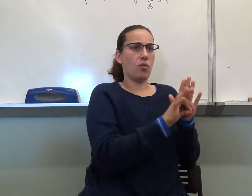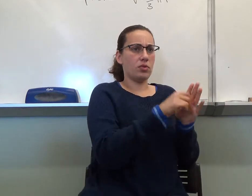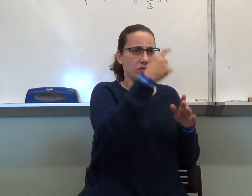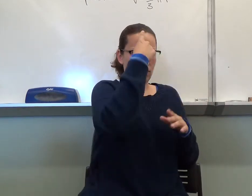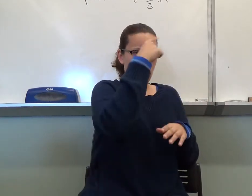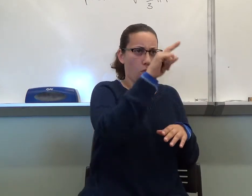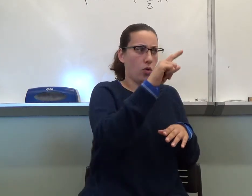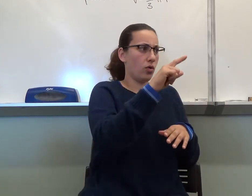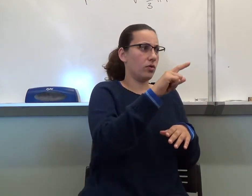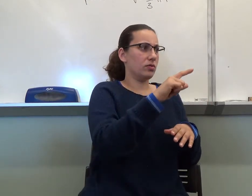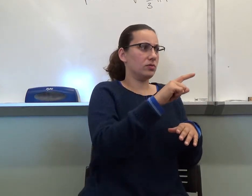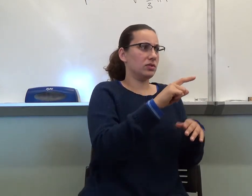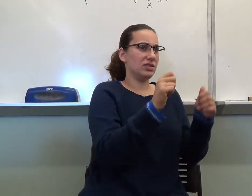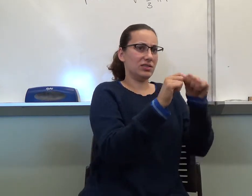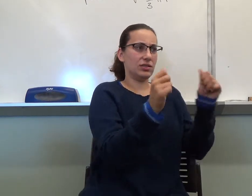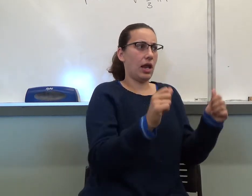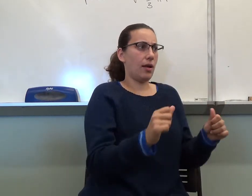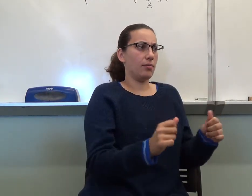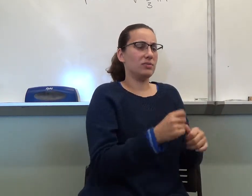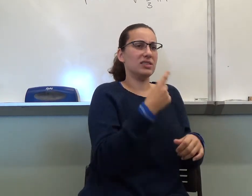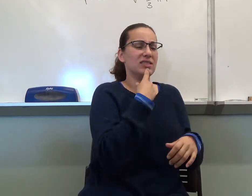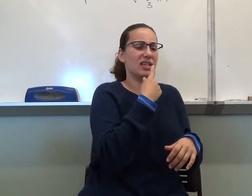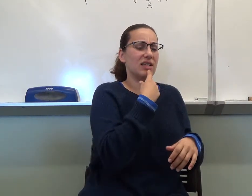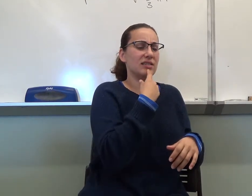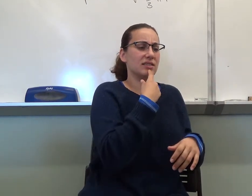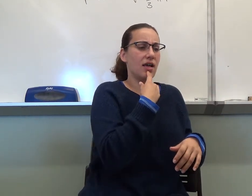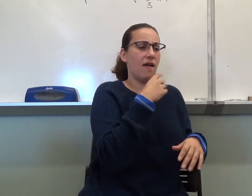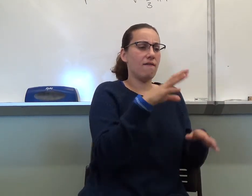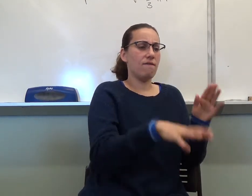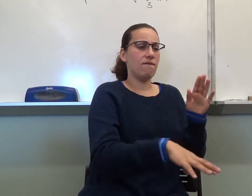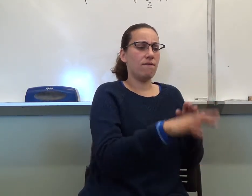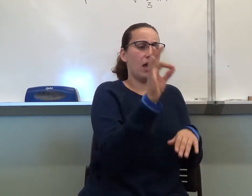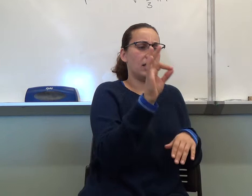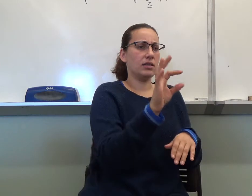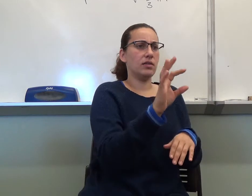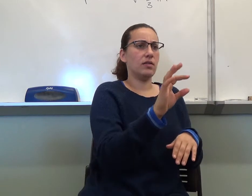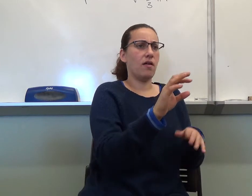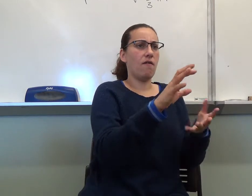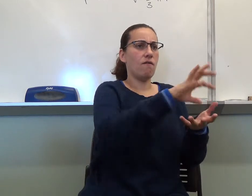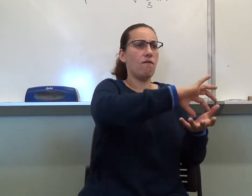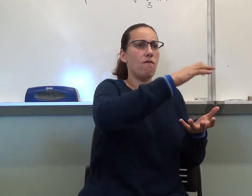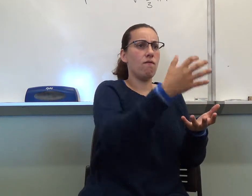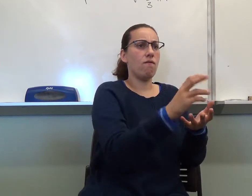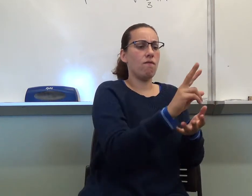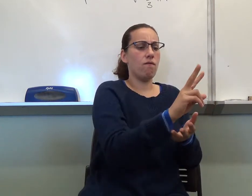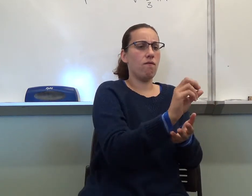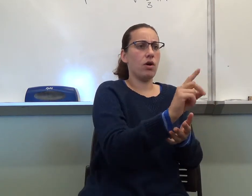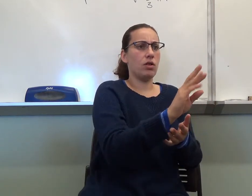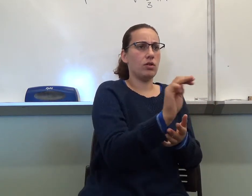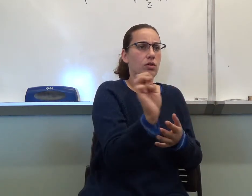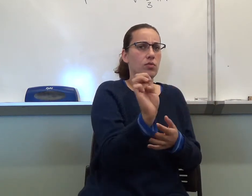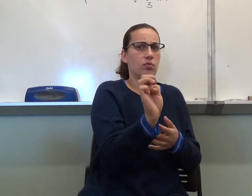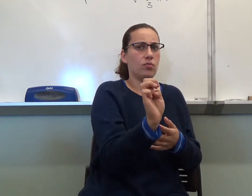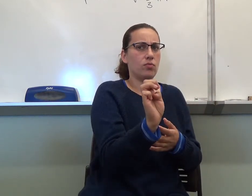solids, it says find the volume and use 3.14 for pi where necessary. And I wasn't sure how to